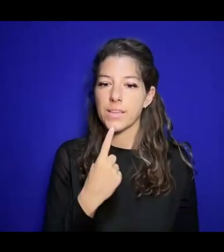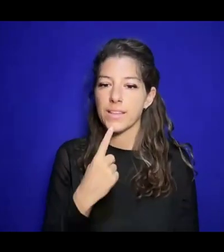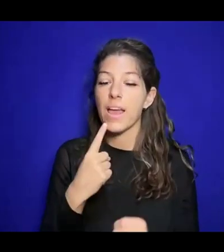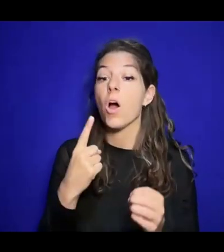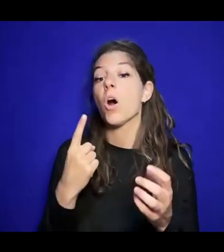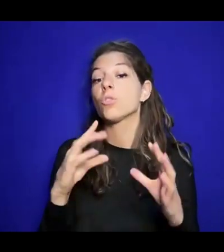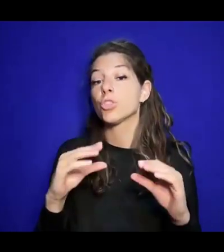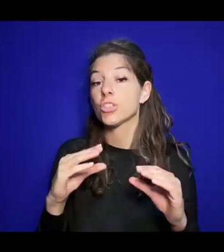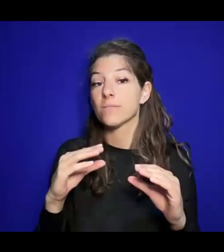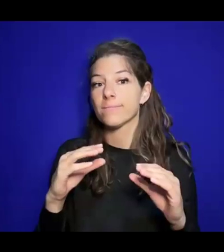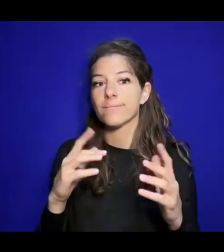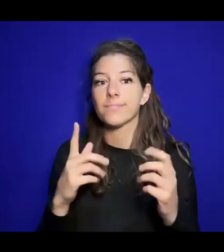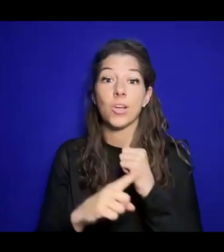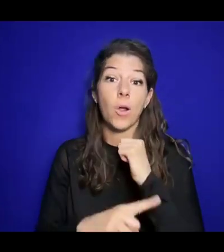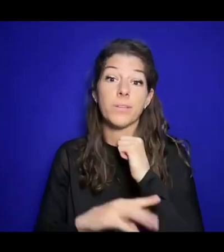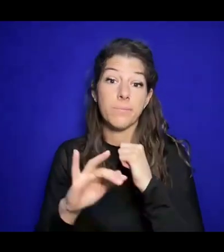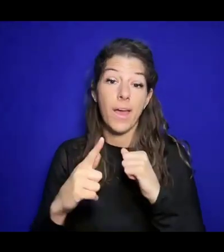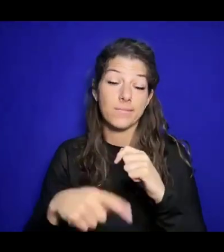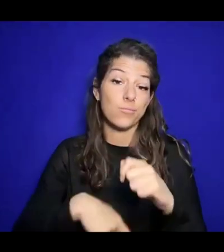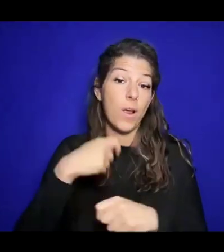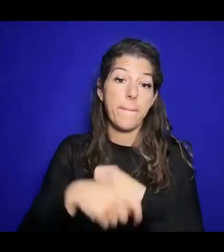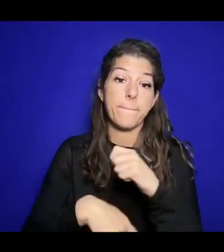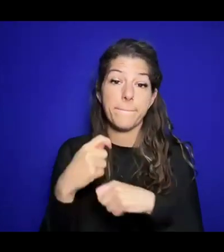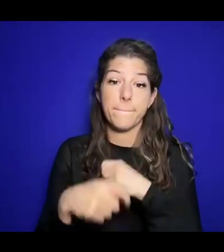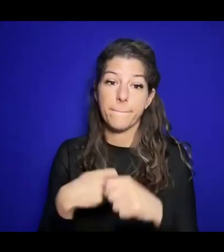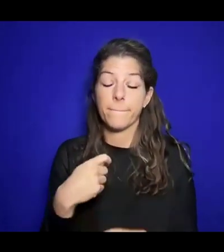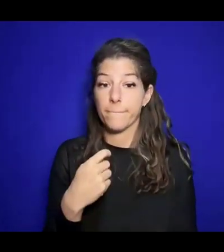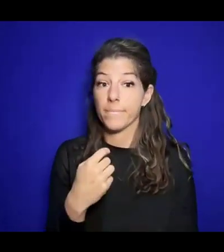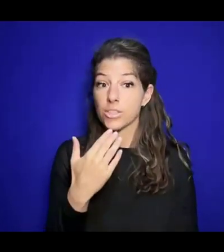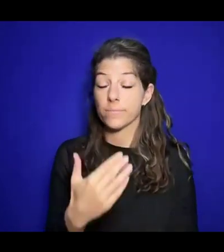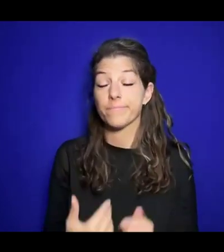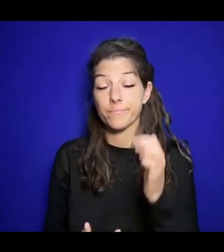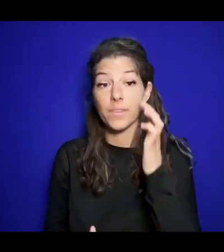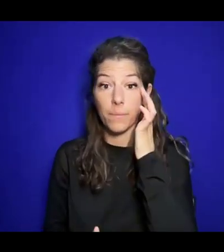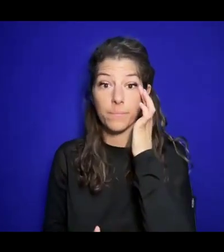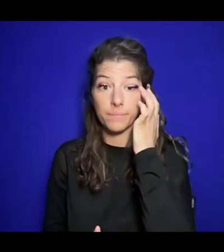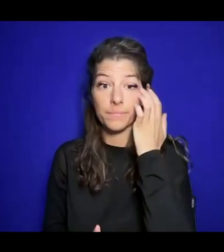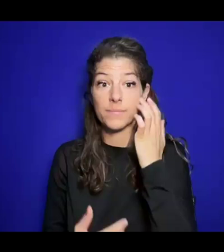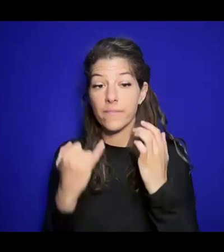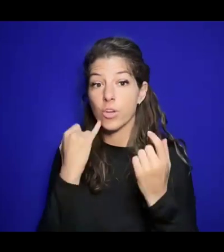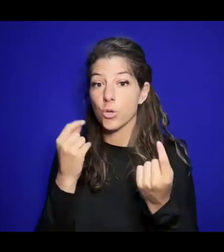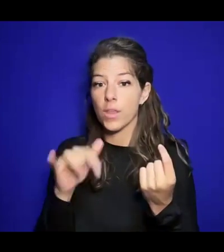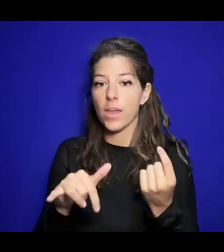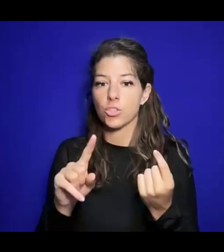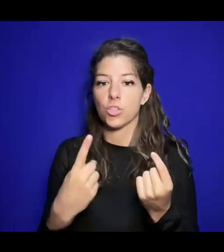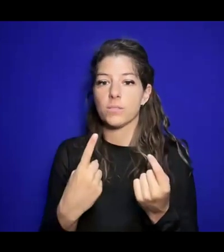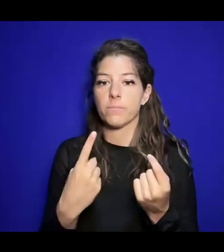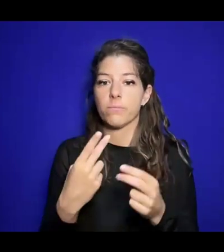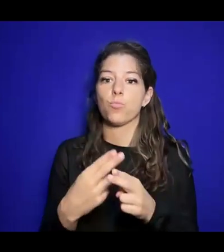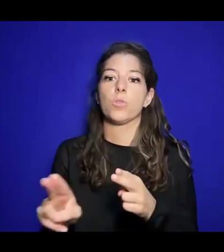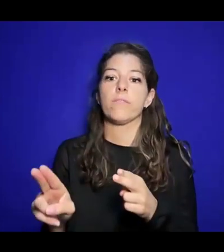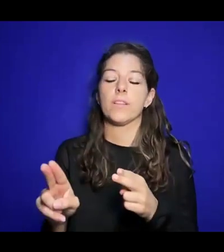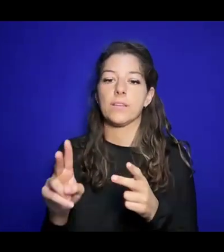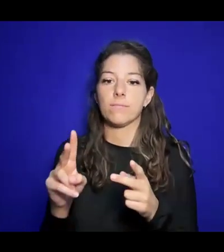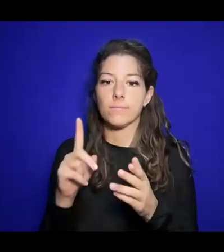their cushion in a plastic garbage bag, while they're going from hither to yon. So, if you're going to do that, just very, very briefly, always